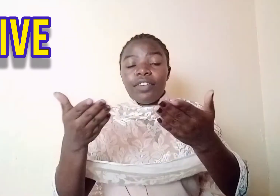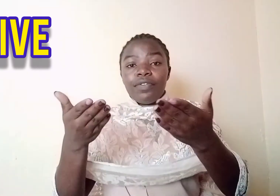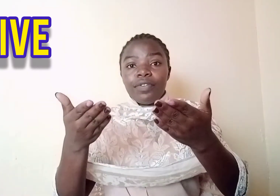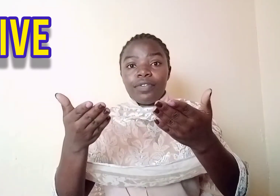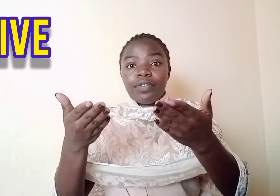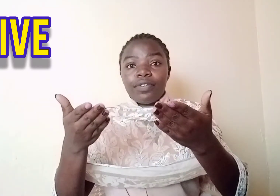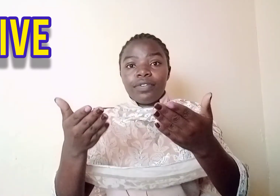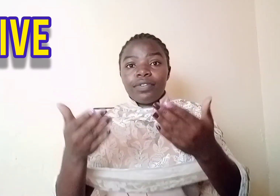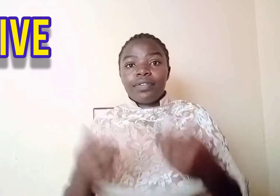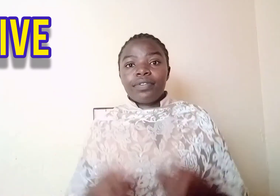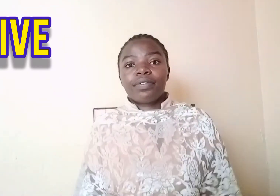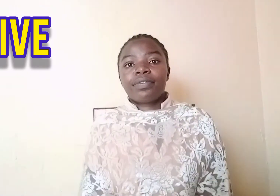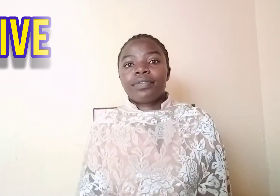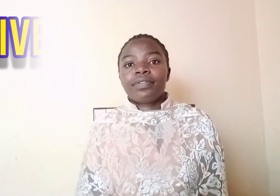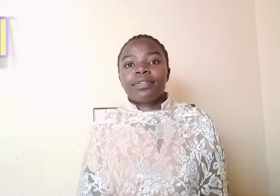Give.